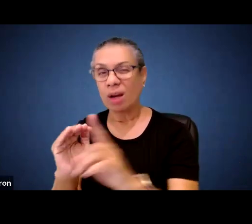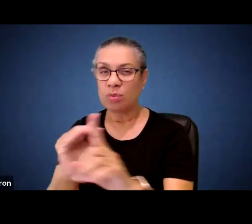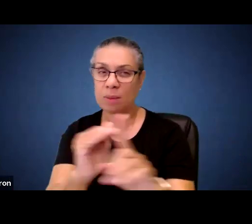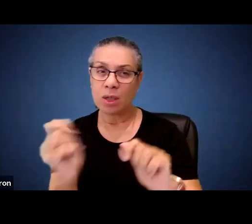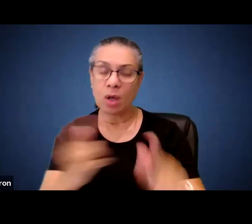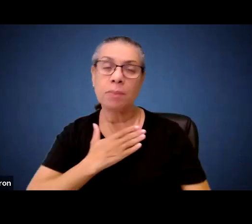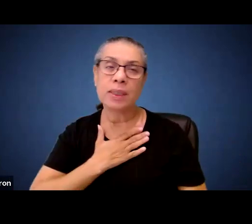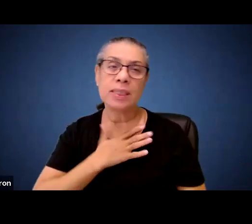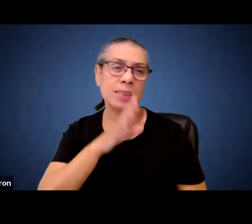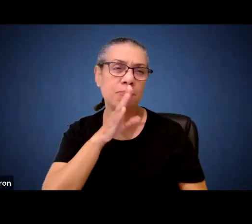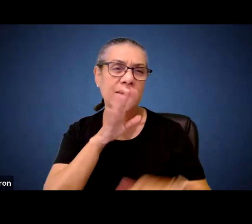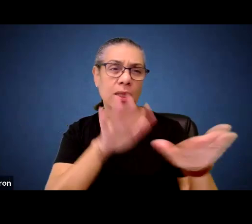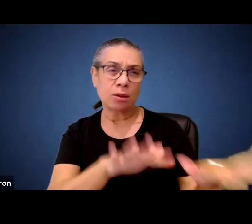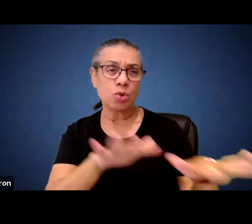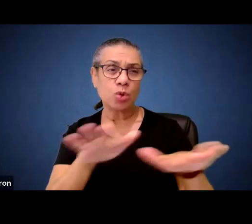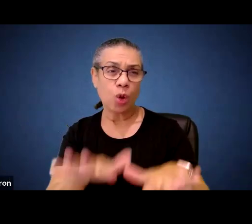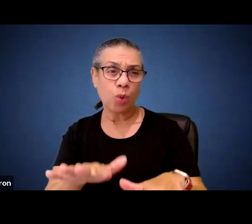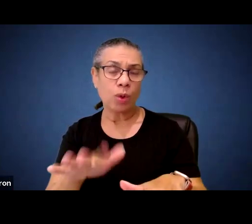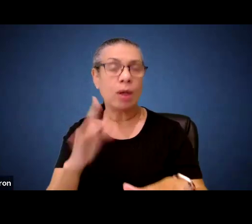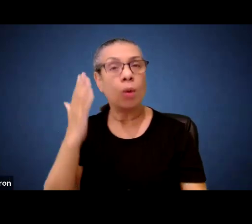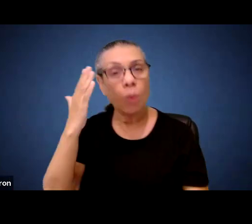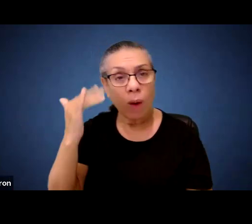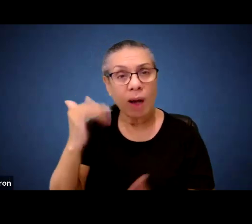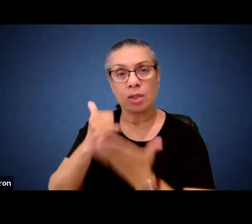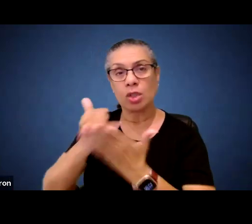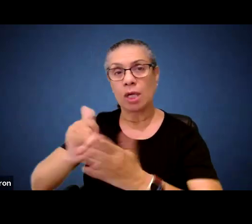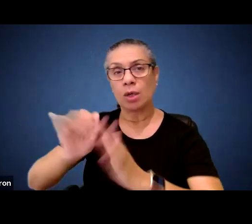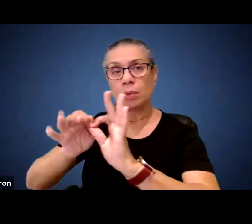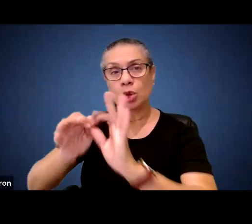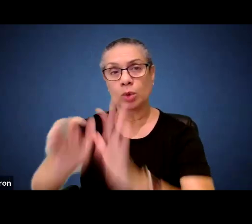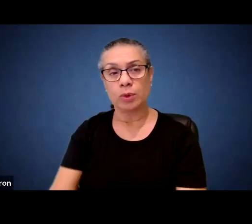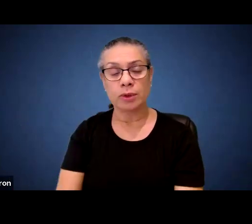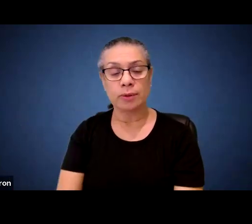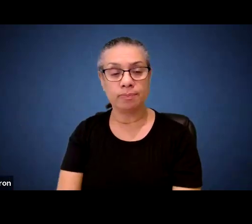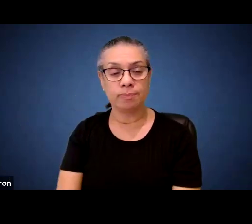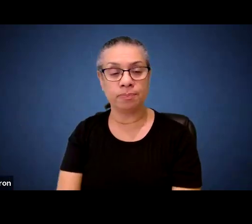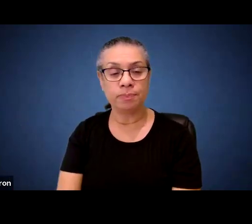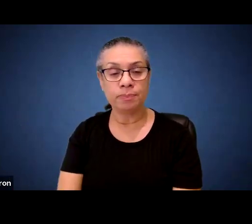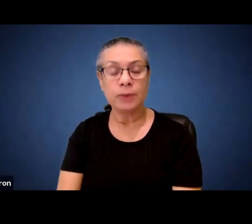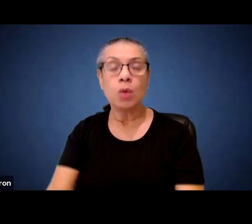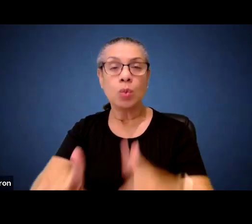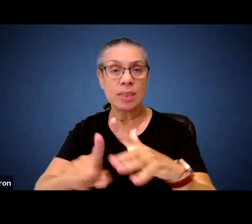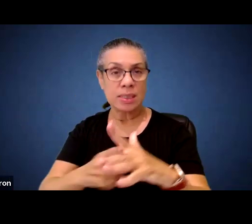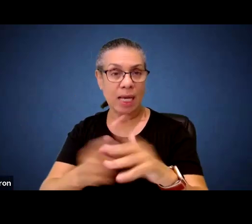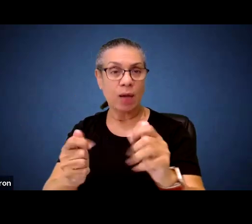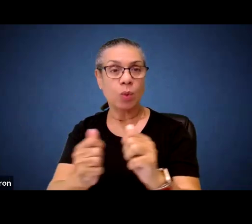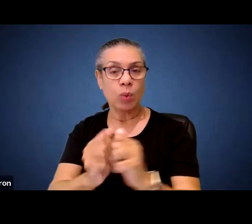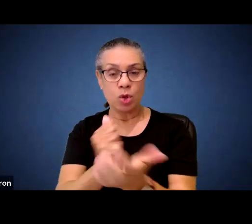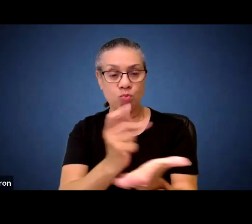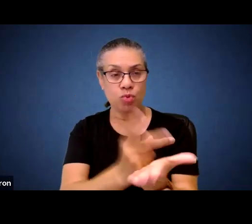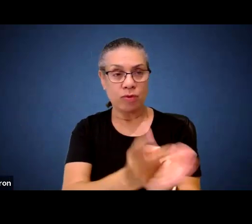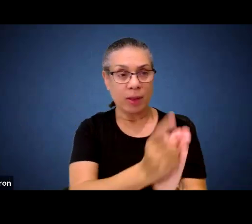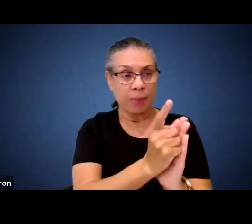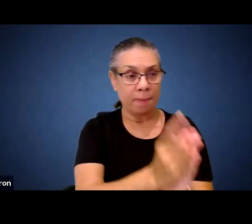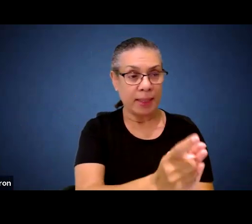to speak at a slower pace to assist our interpreters. We will begin the meeting with the approval of minutes. I will